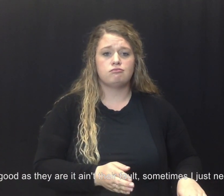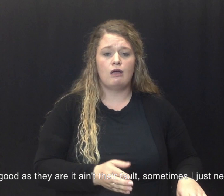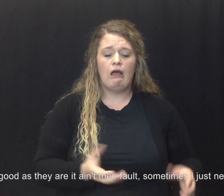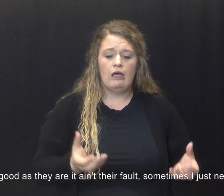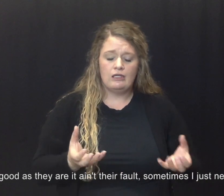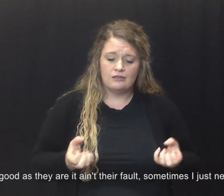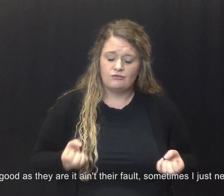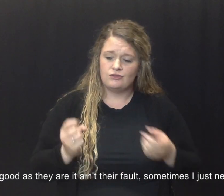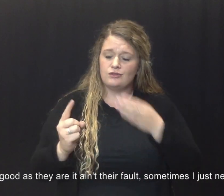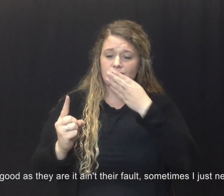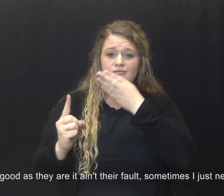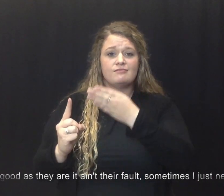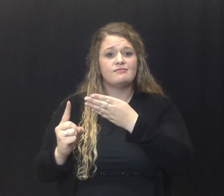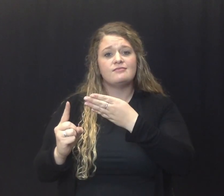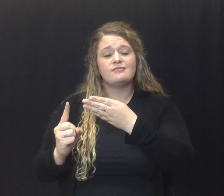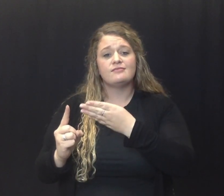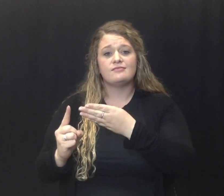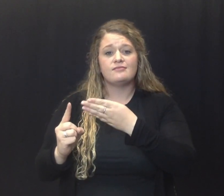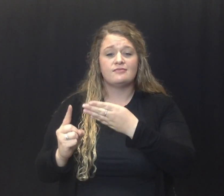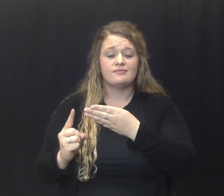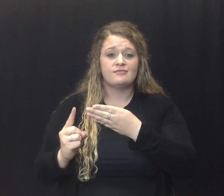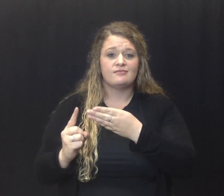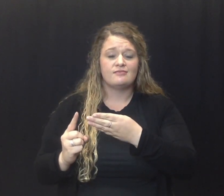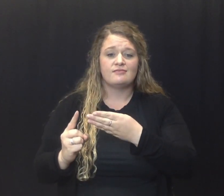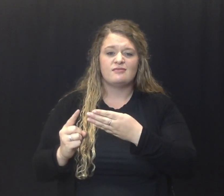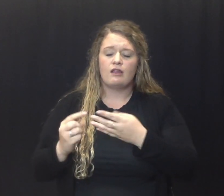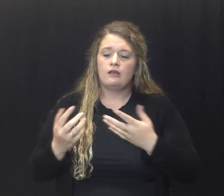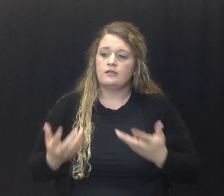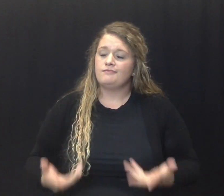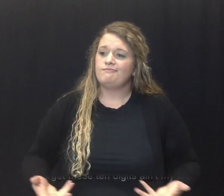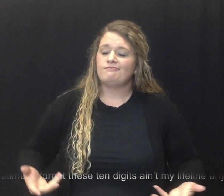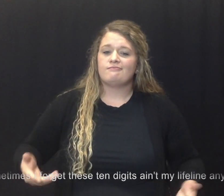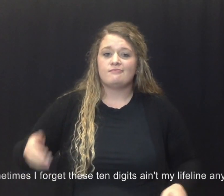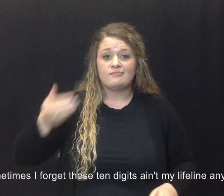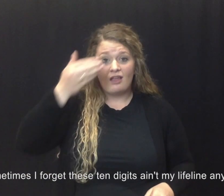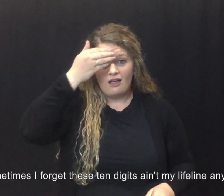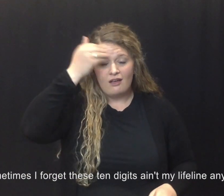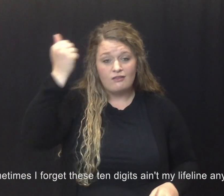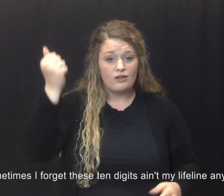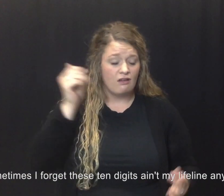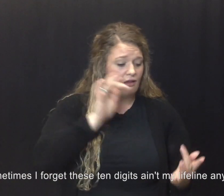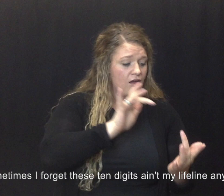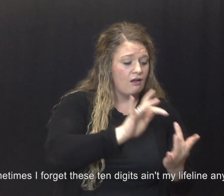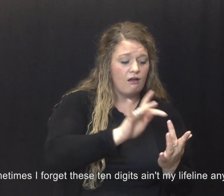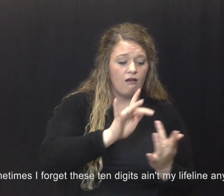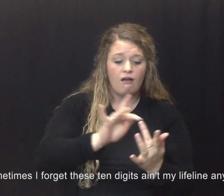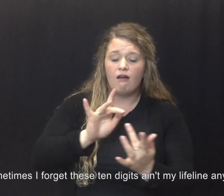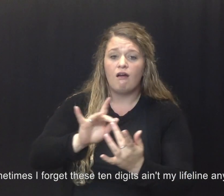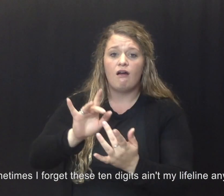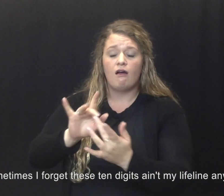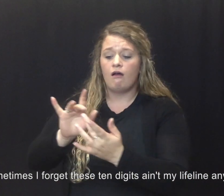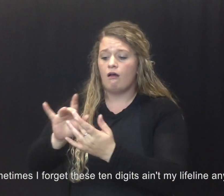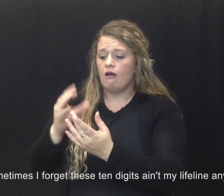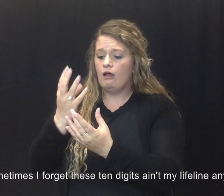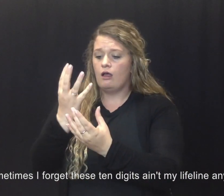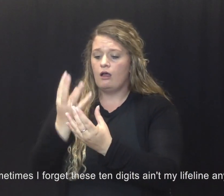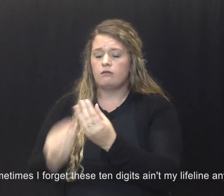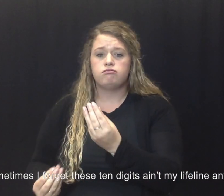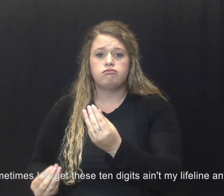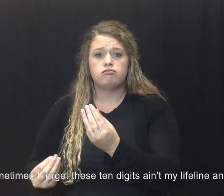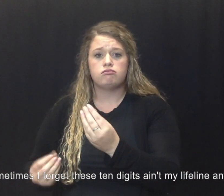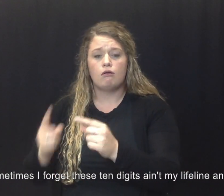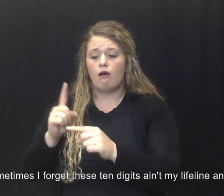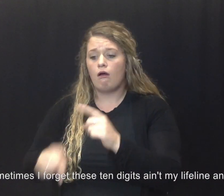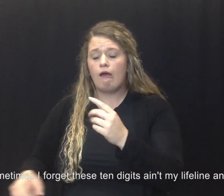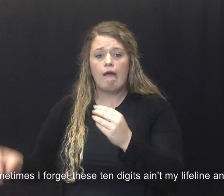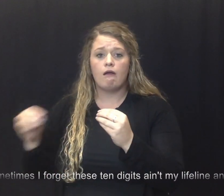fault. Sometimes I just need him. And sometimes I forget these 10